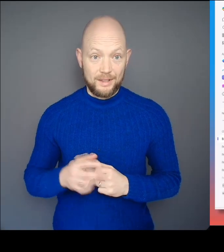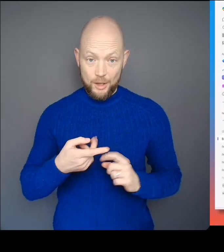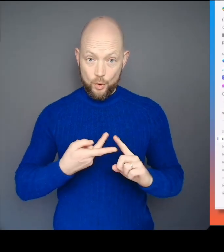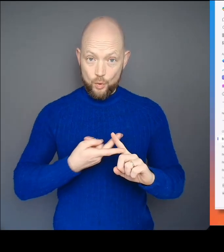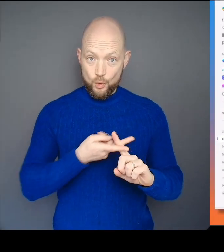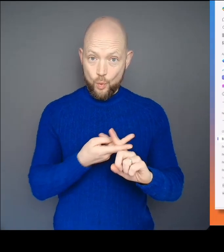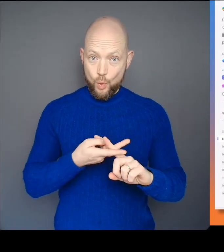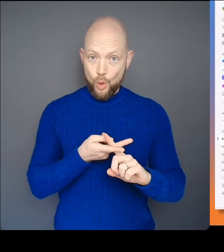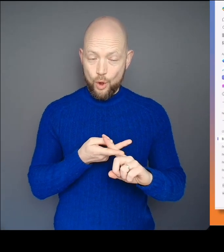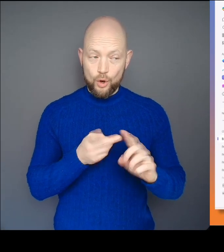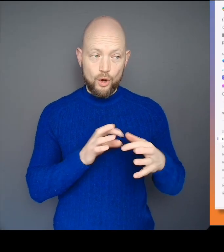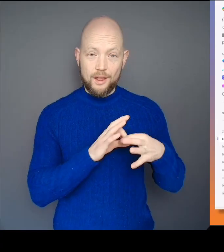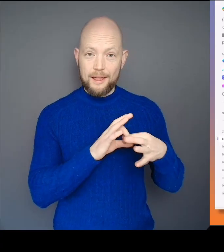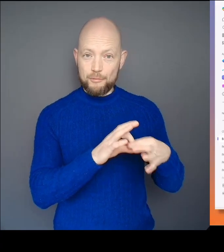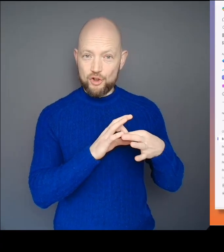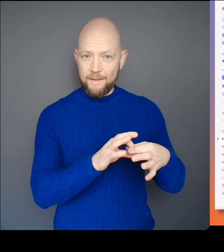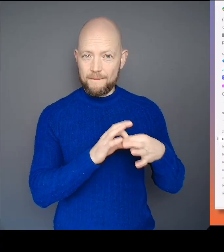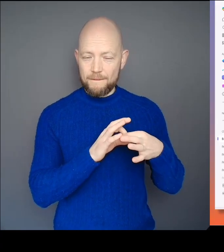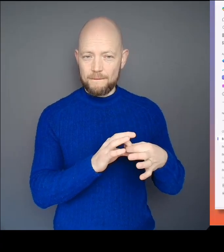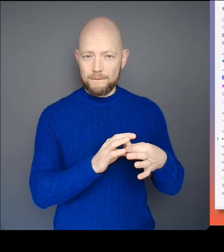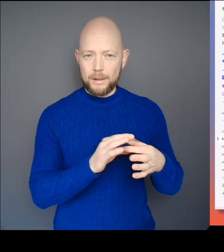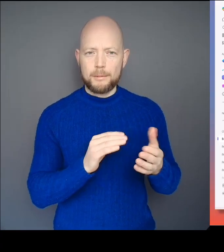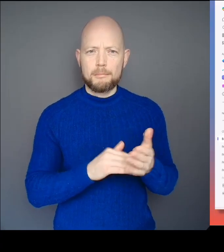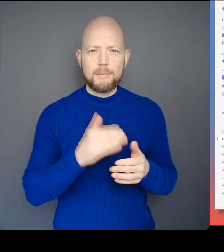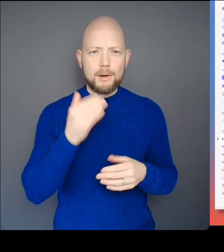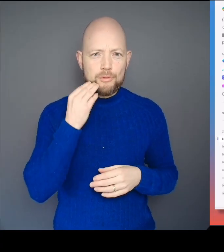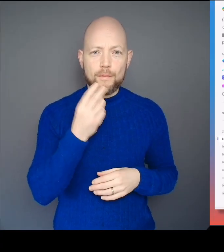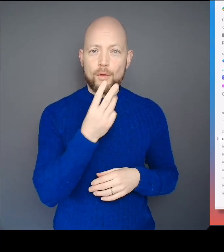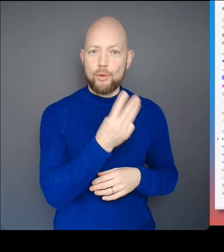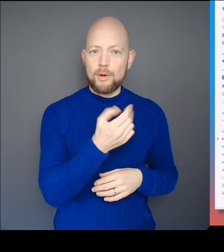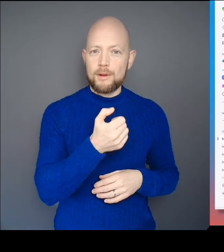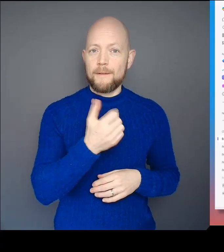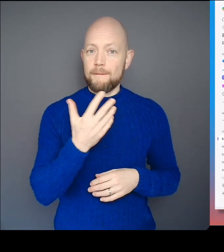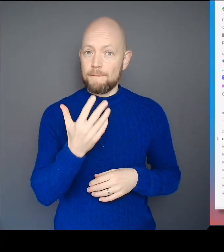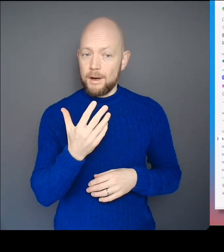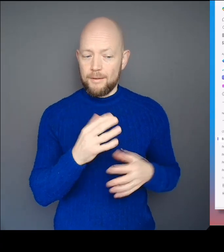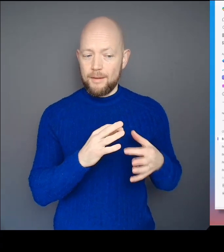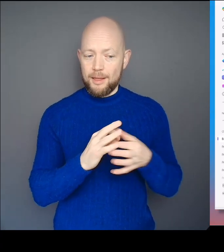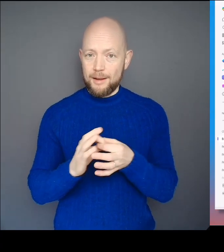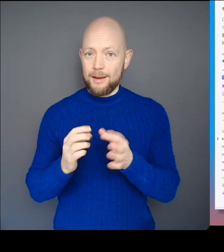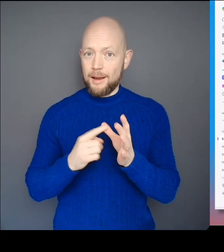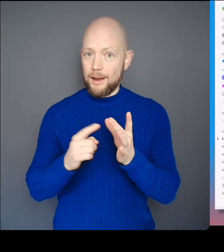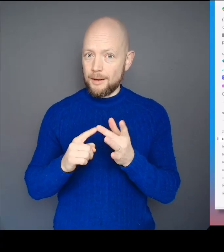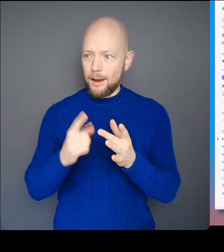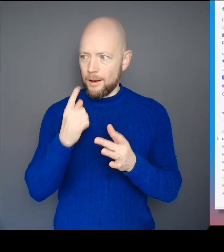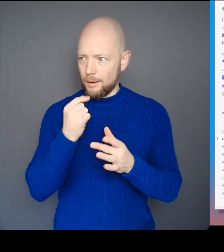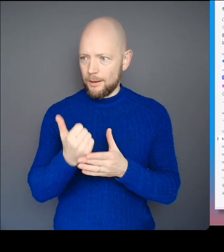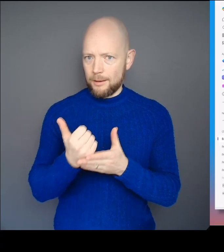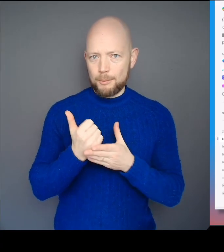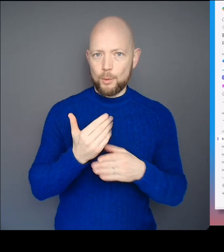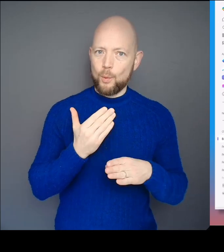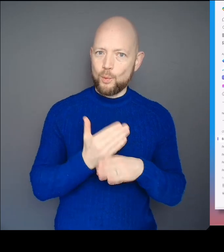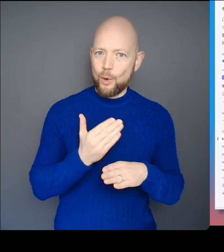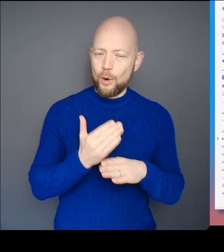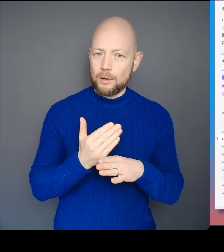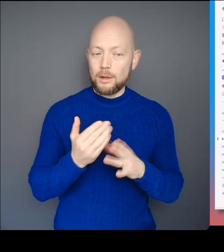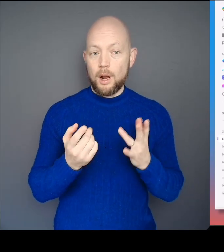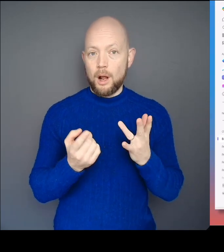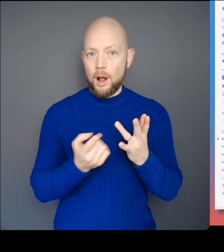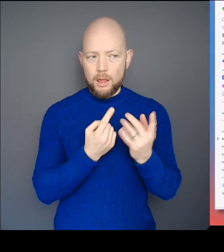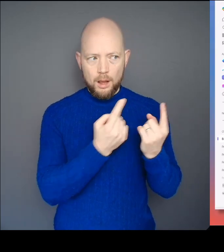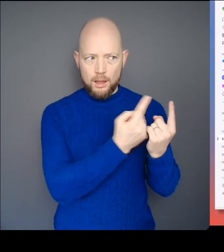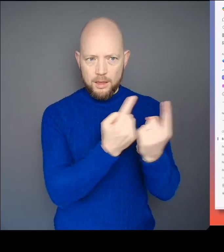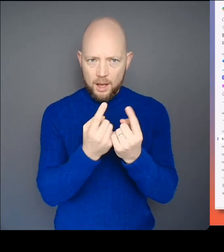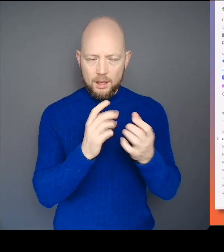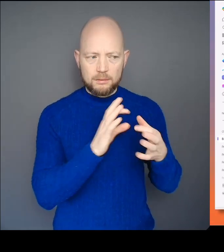So this is a collaborative tool, right? We're in Microsoft 365. We've brought AI into the context of our work. And there's a whole